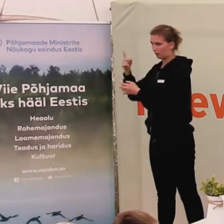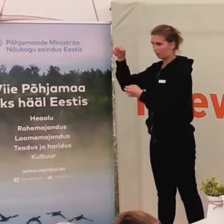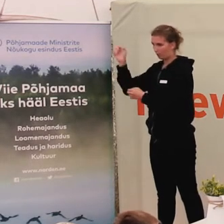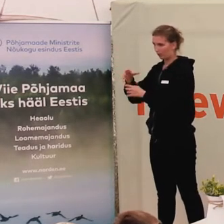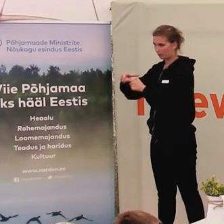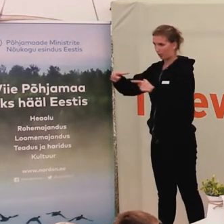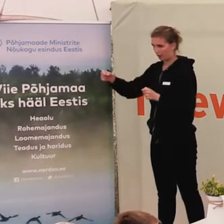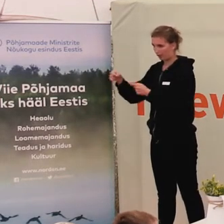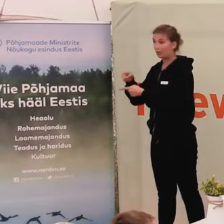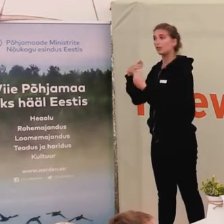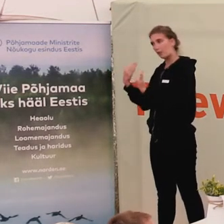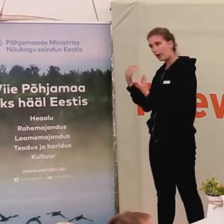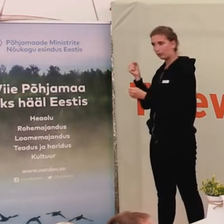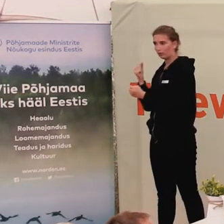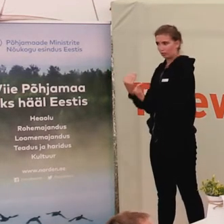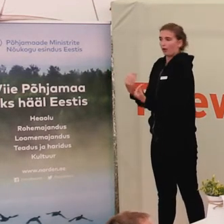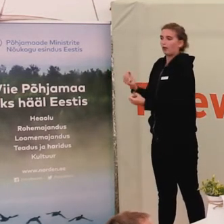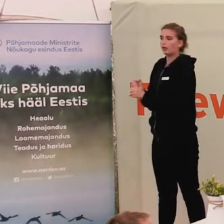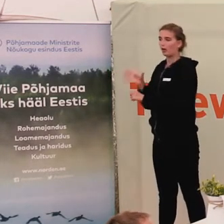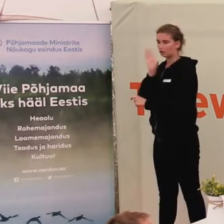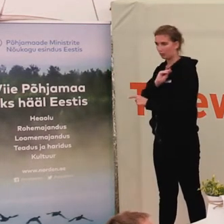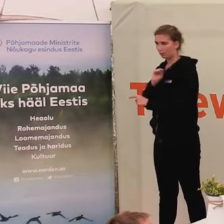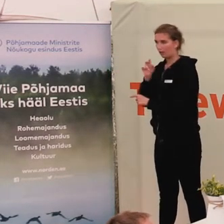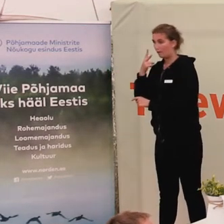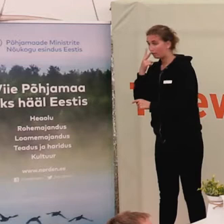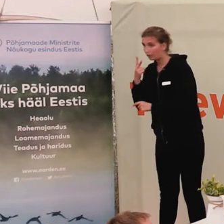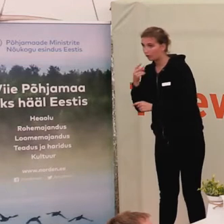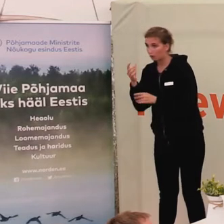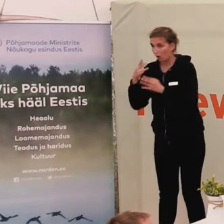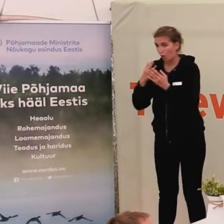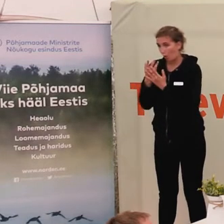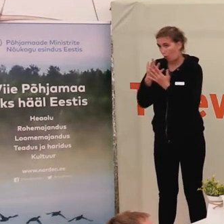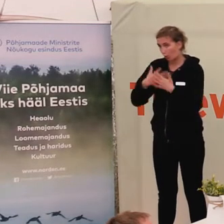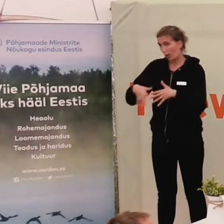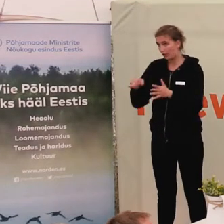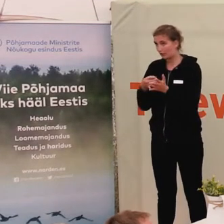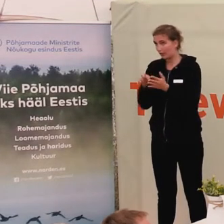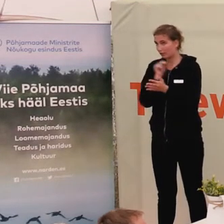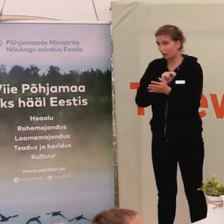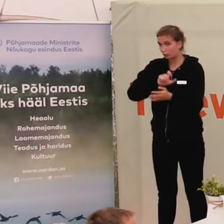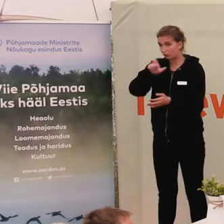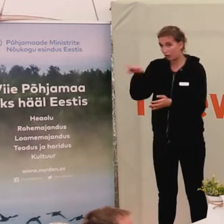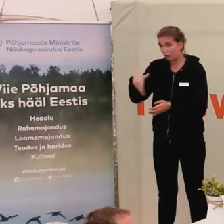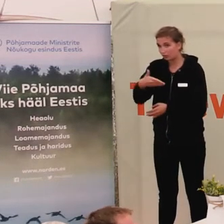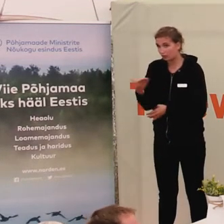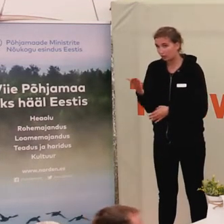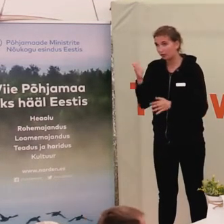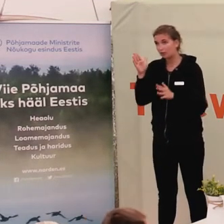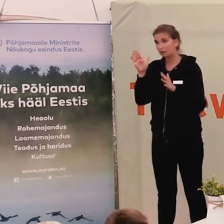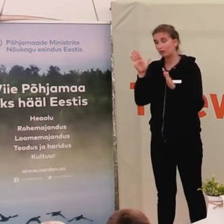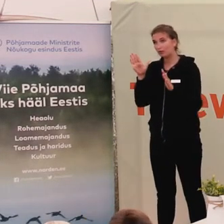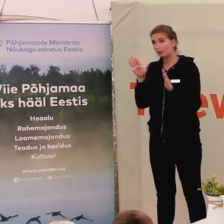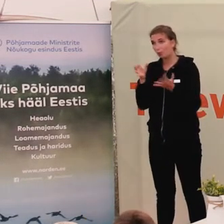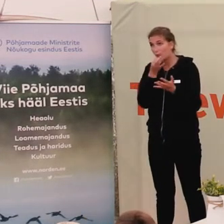they can do today. If you go and see if you're a green energy consumer or not, if you click that